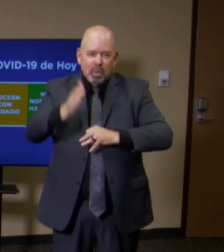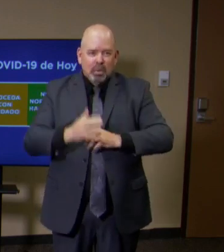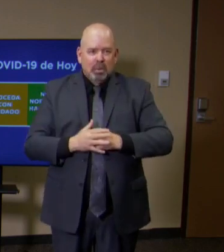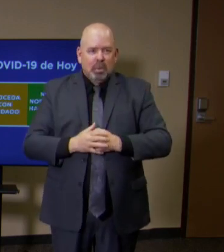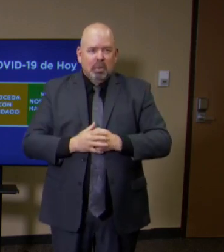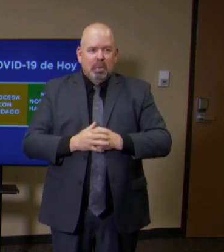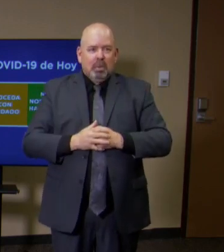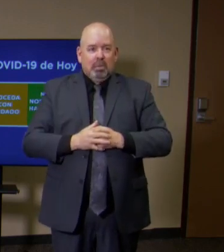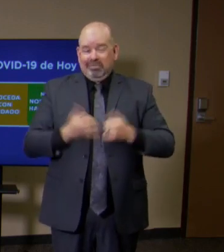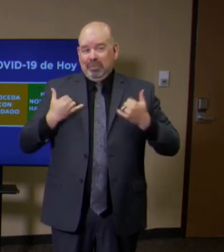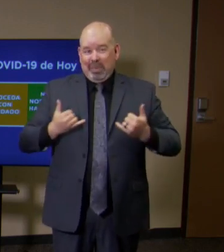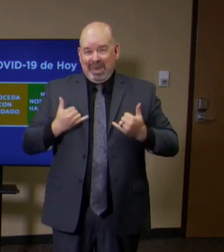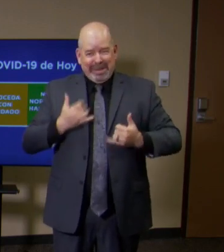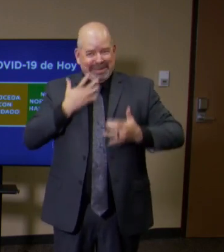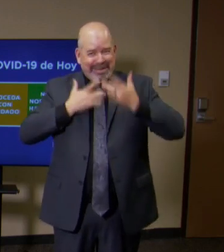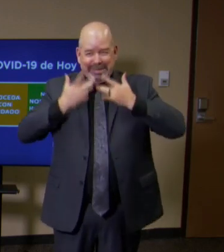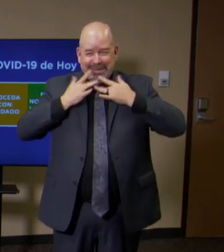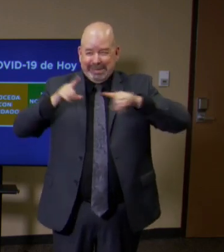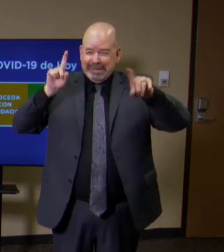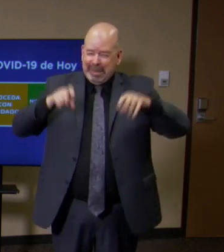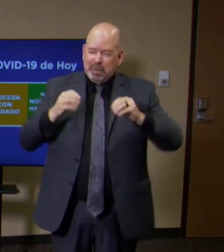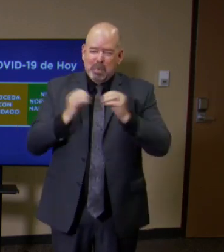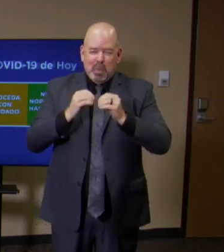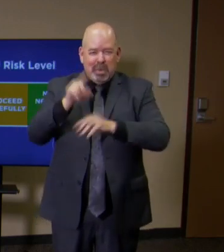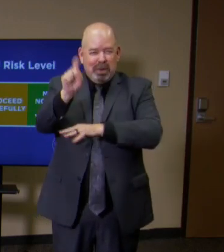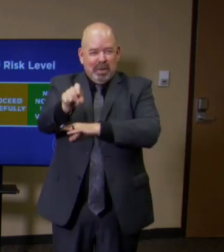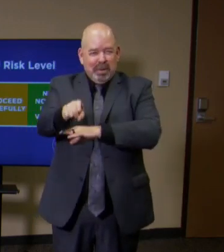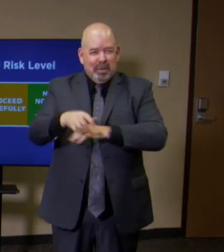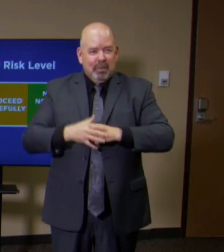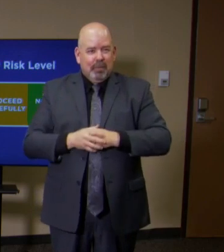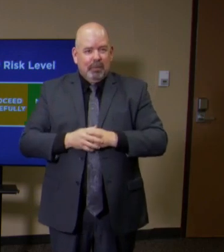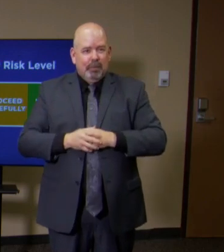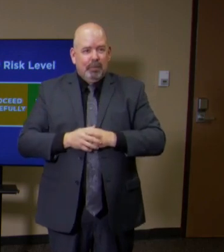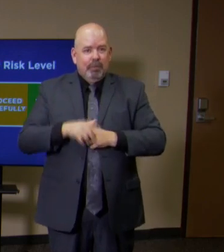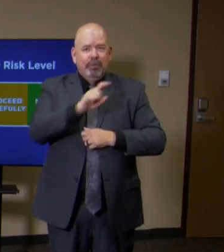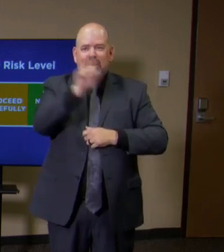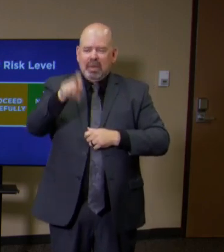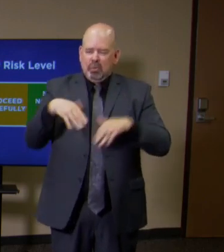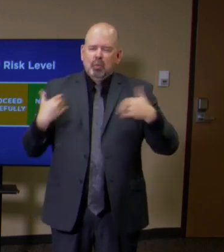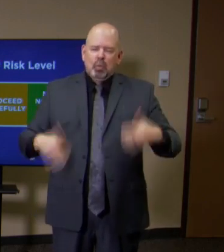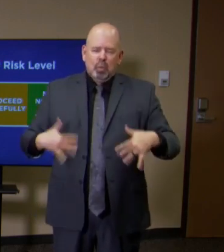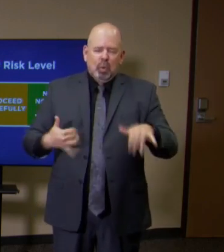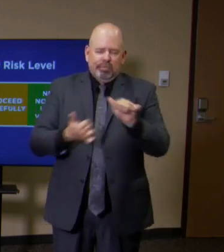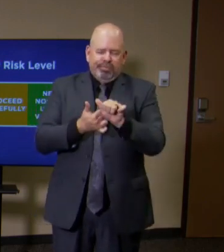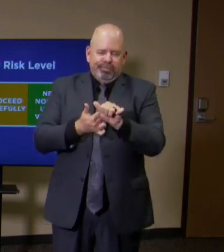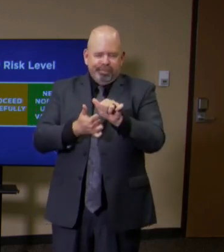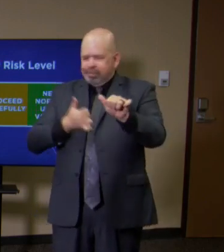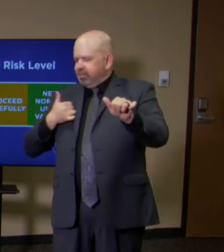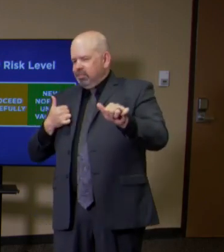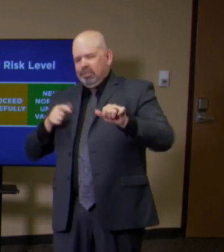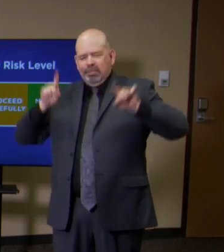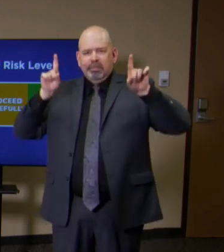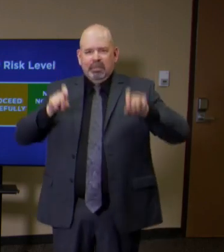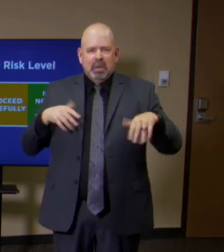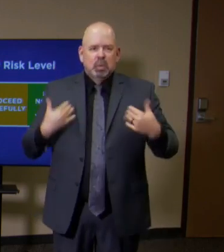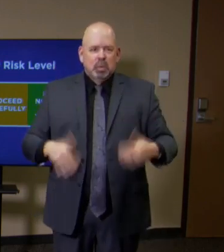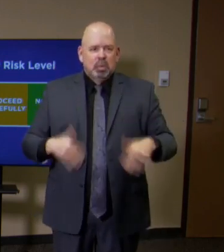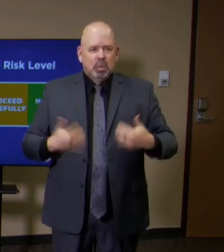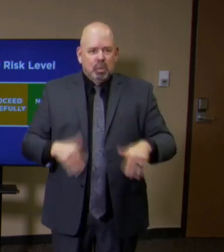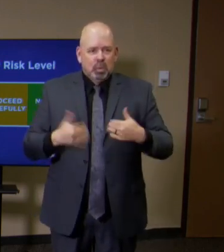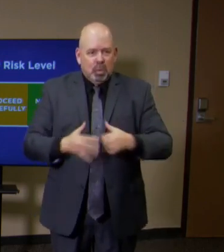in Texas on testing, so we've got to get more. And along that line, starting